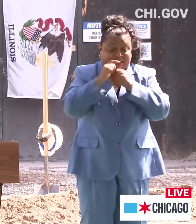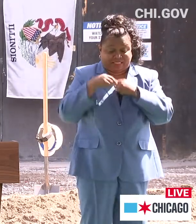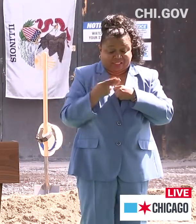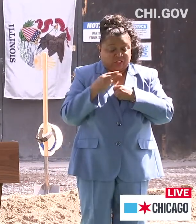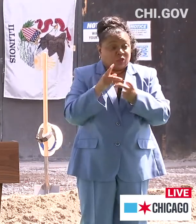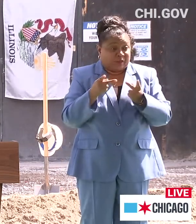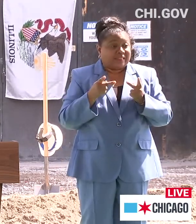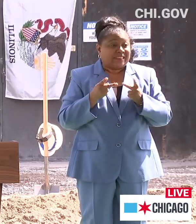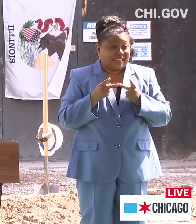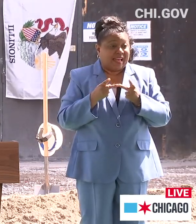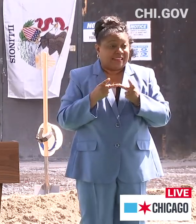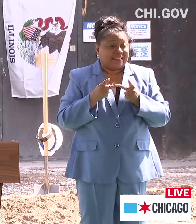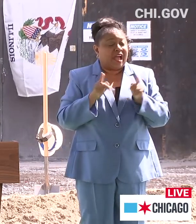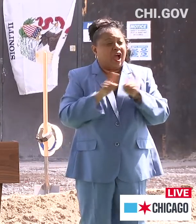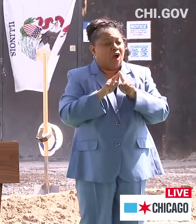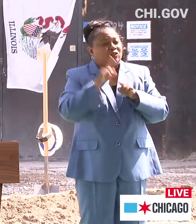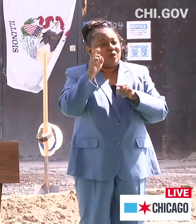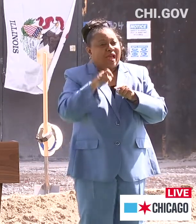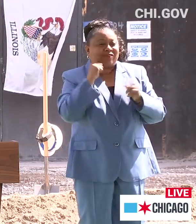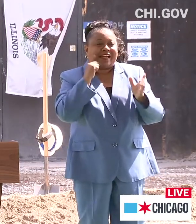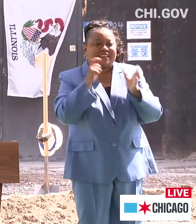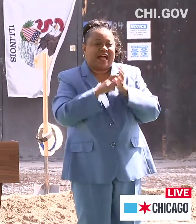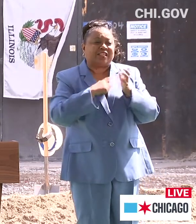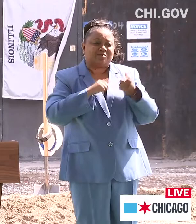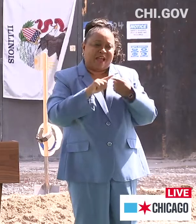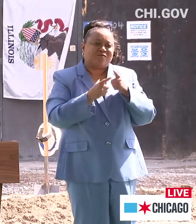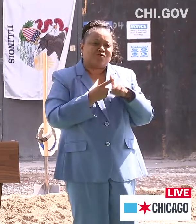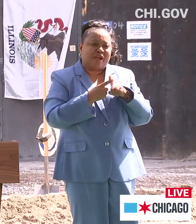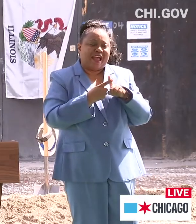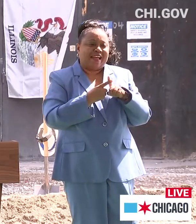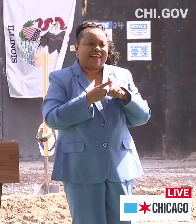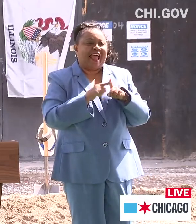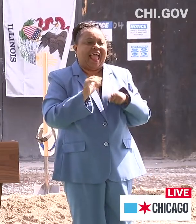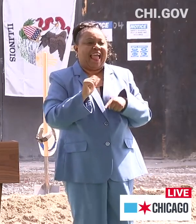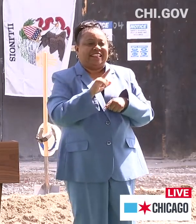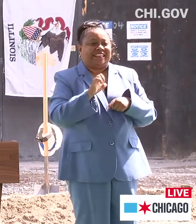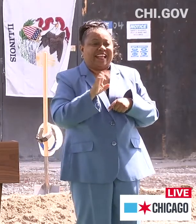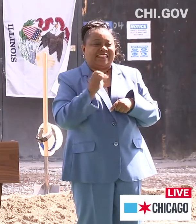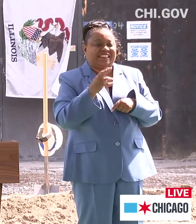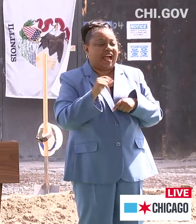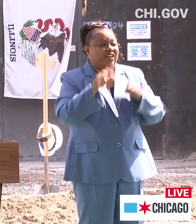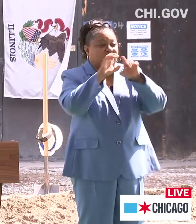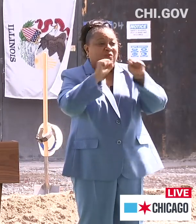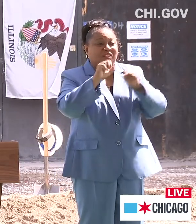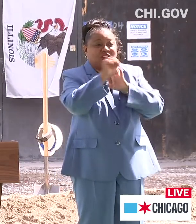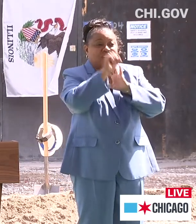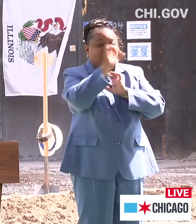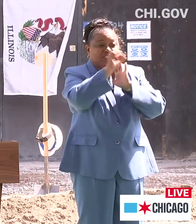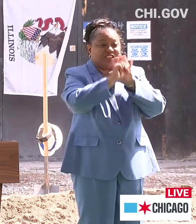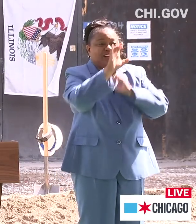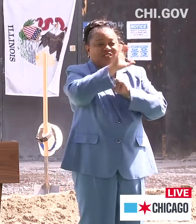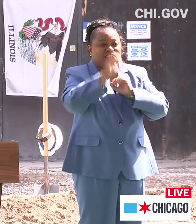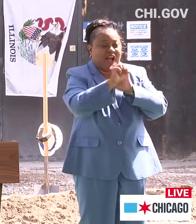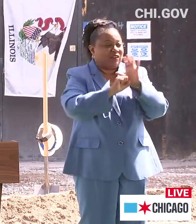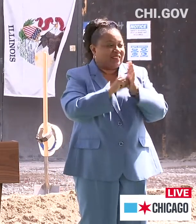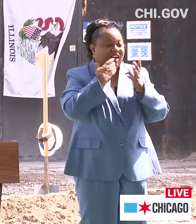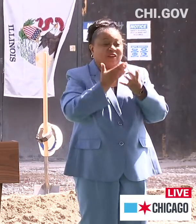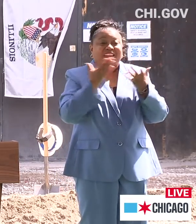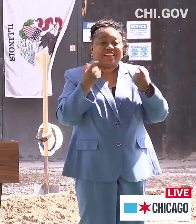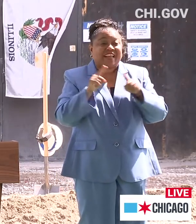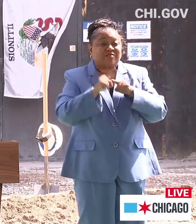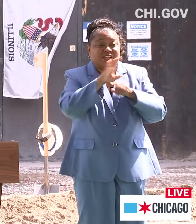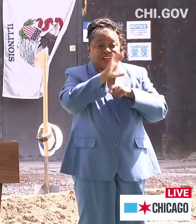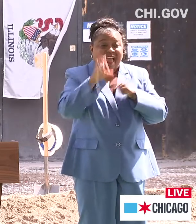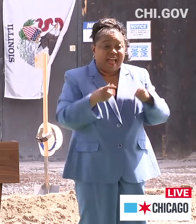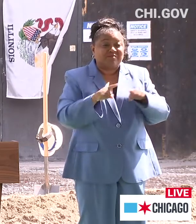historic site. I also have to acknowledge my friend Z. Scott, the president of Chicago State. Great things are happening in Chicago